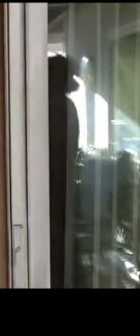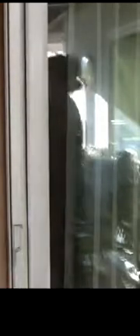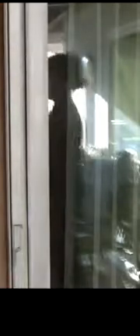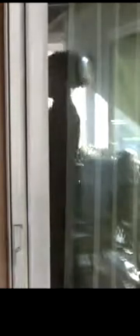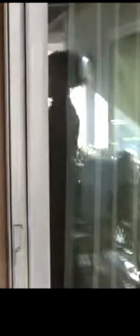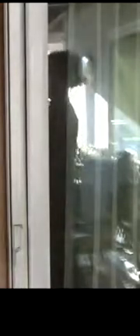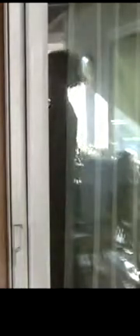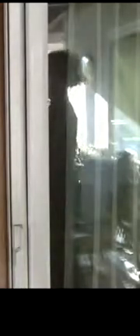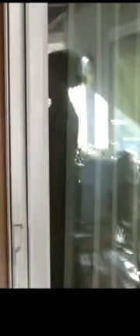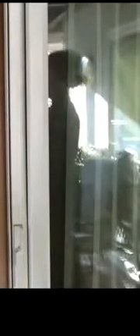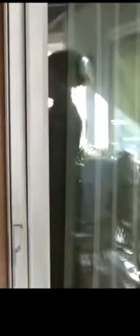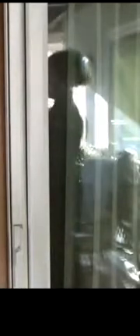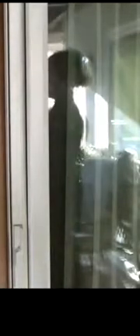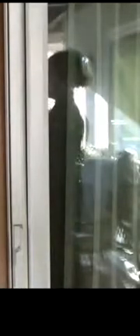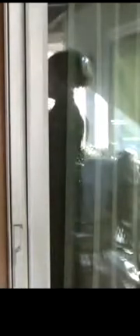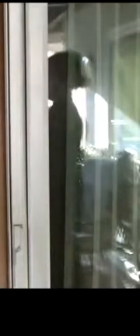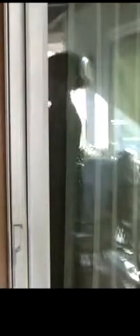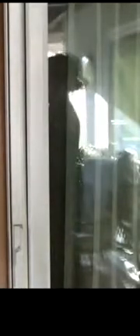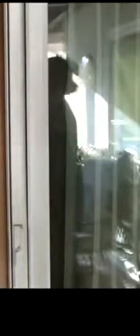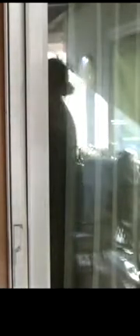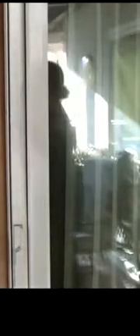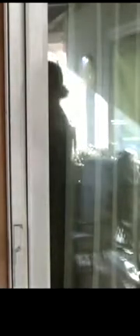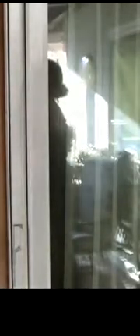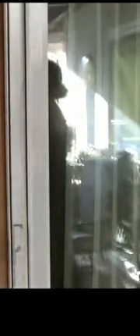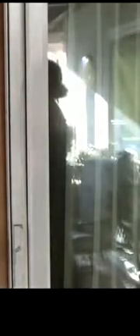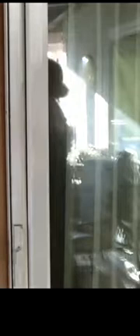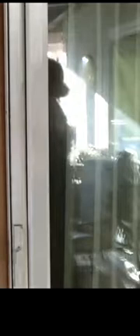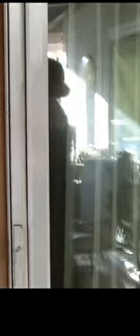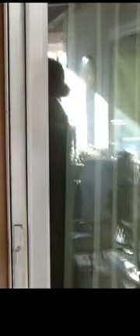dear Danny. Happy birthday